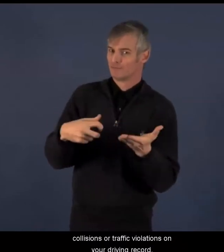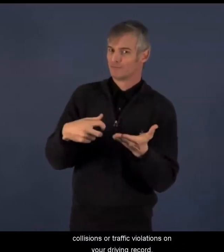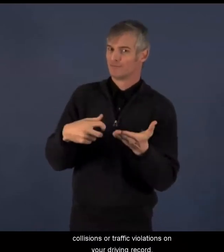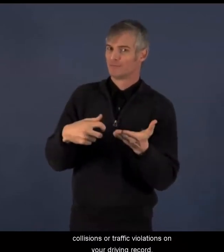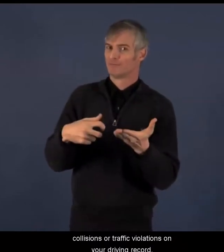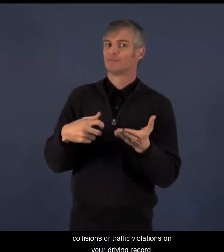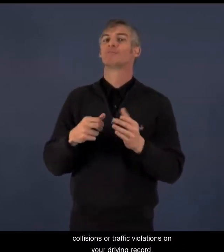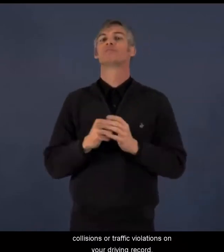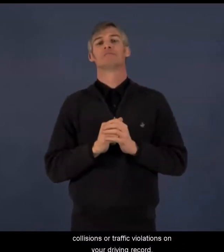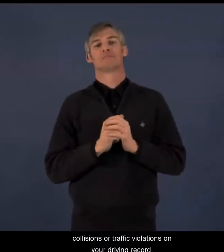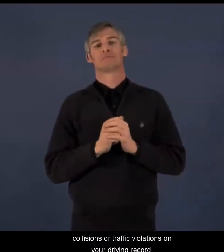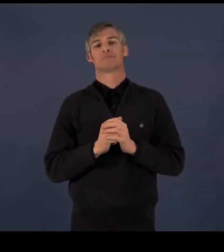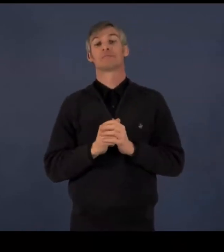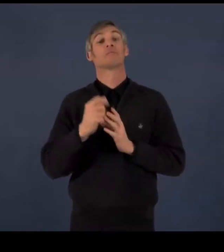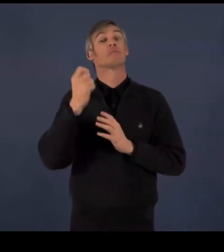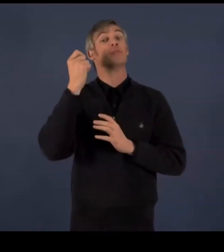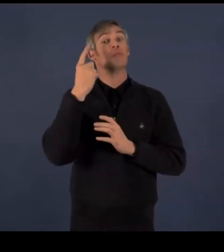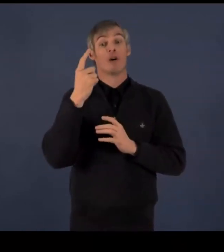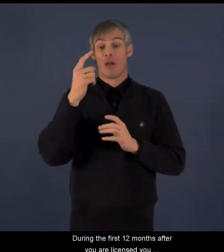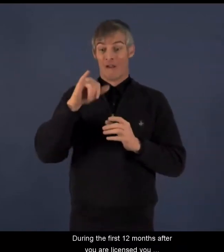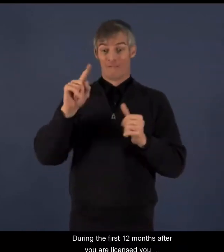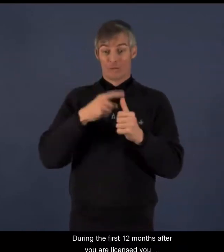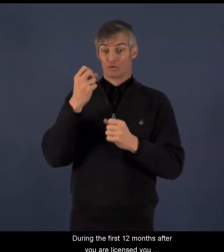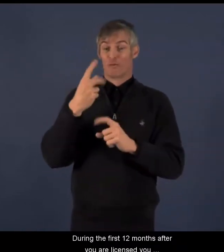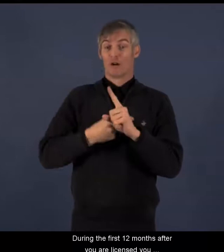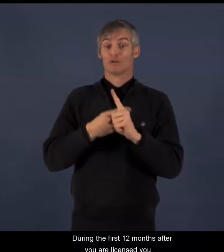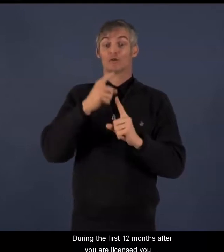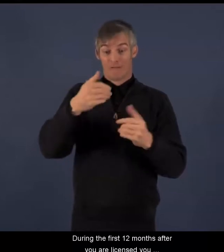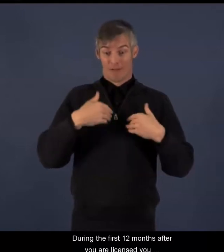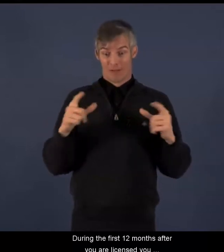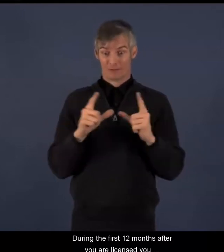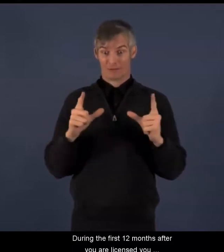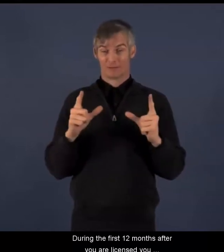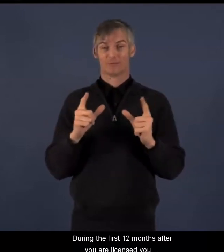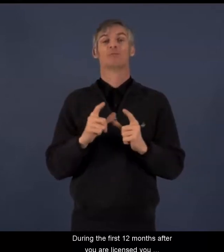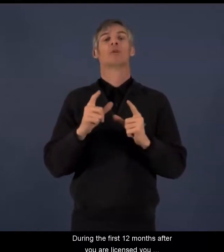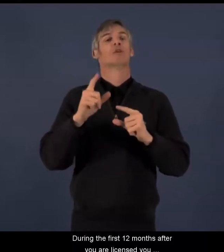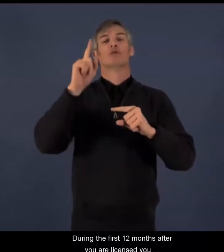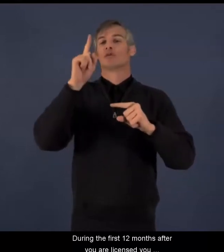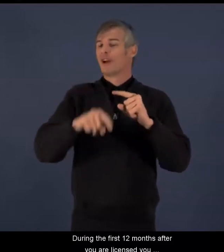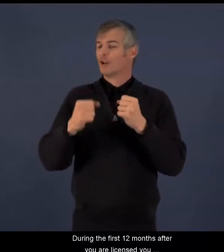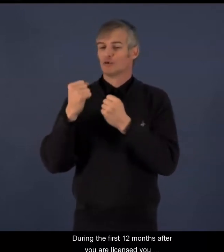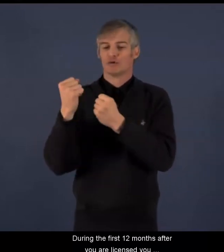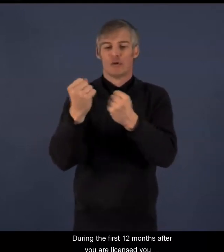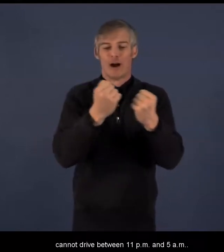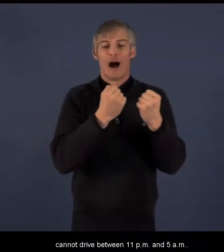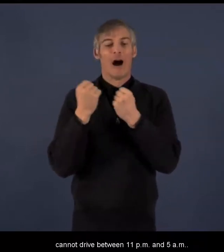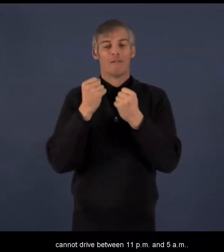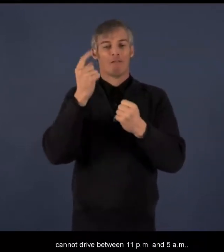violations on your driving record. During the first 12 months after you are licensed, you cannot drive between